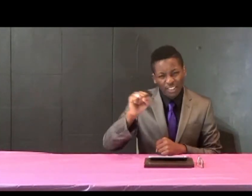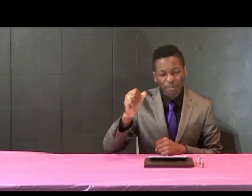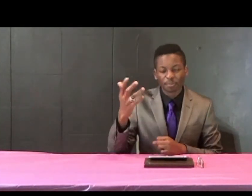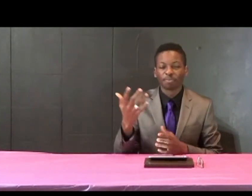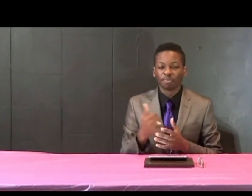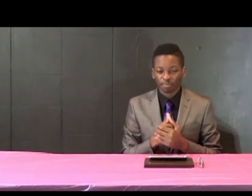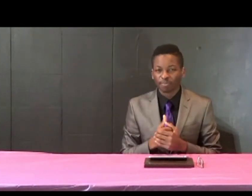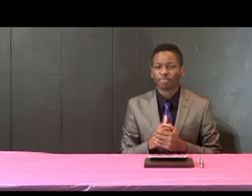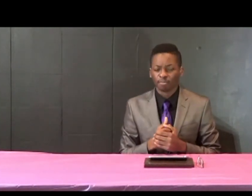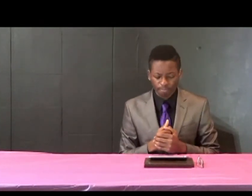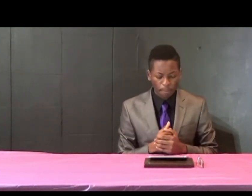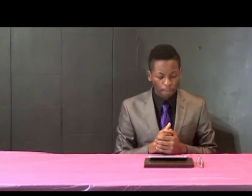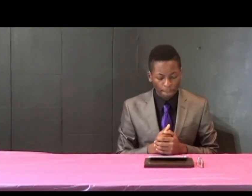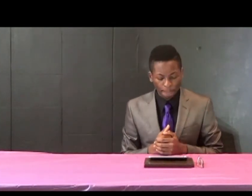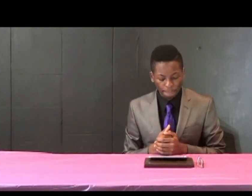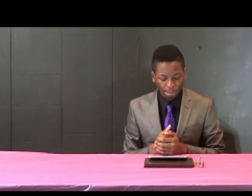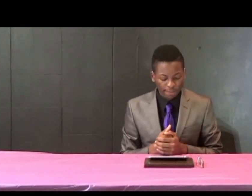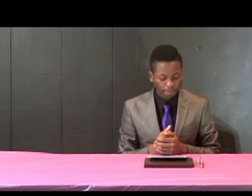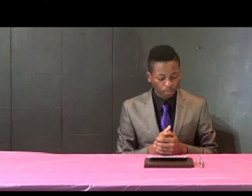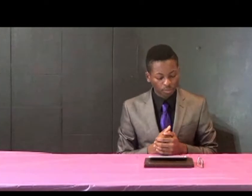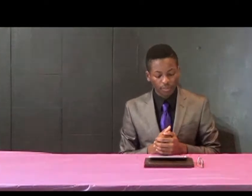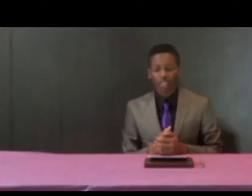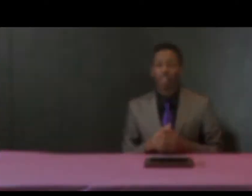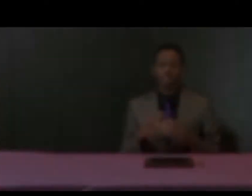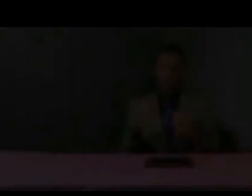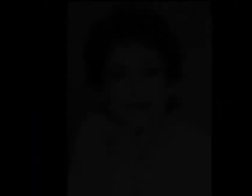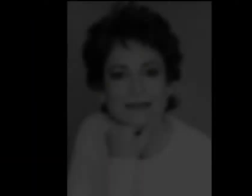So the position he played was defensive safety.